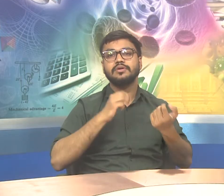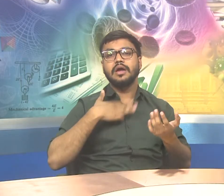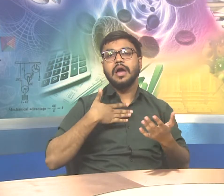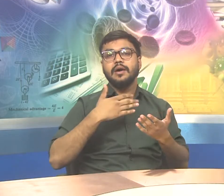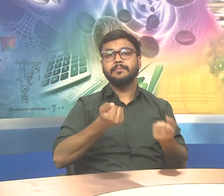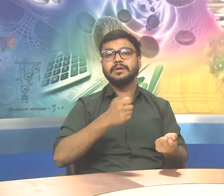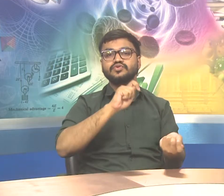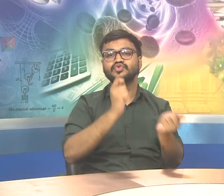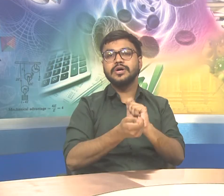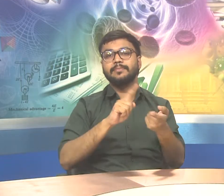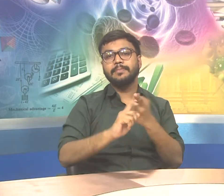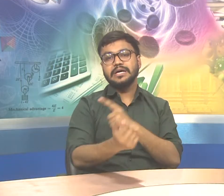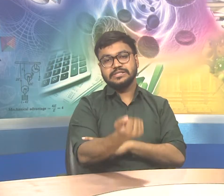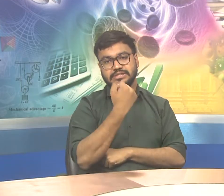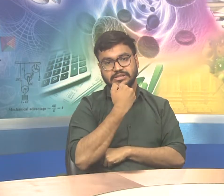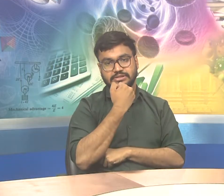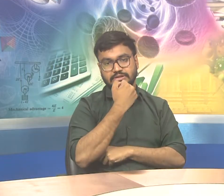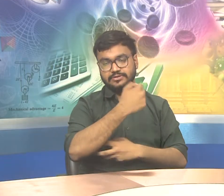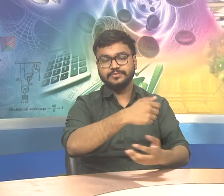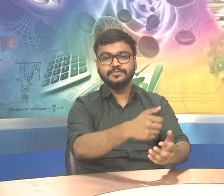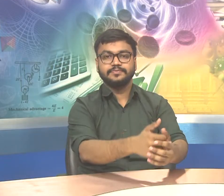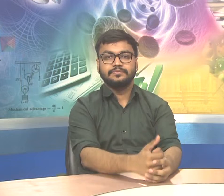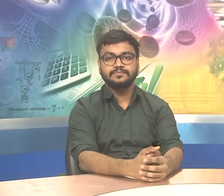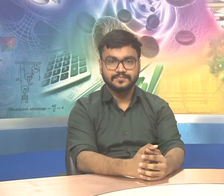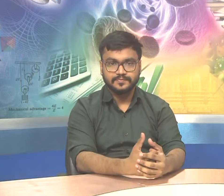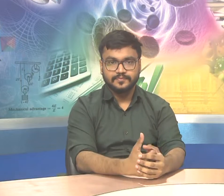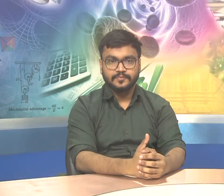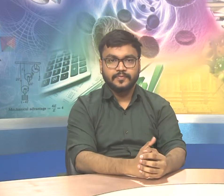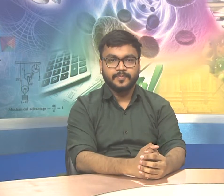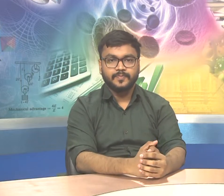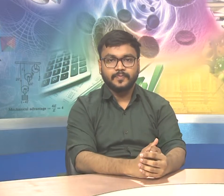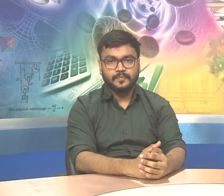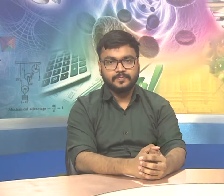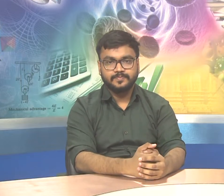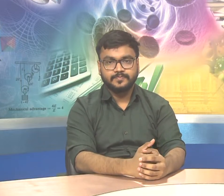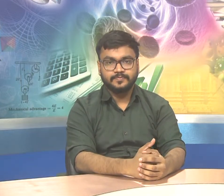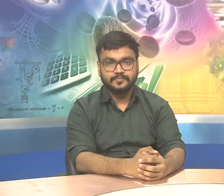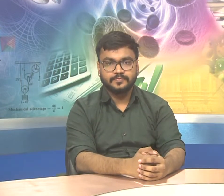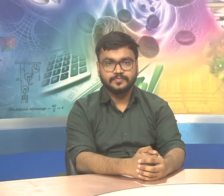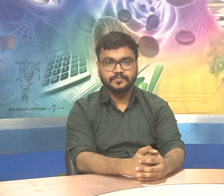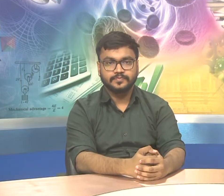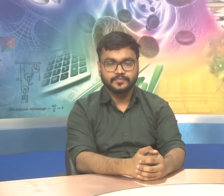which we get from food changes into muscular energy.